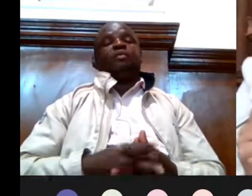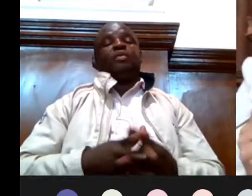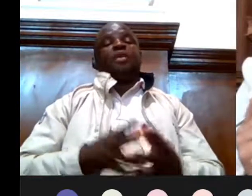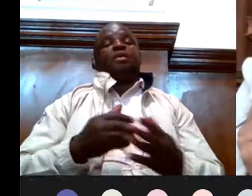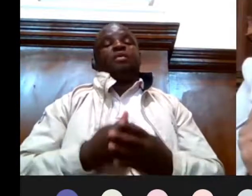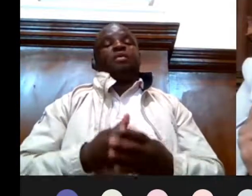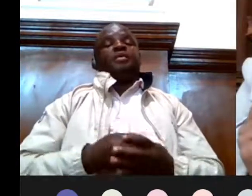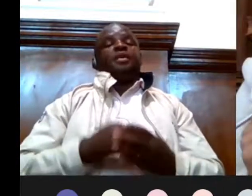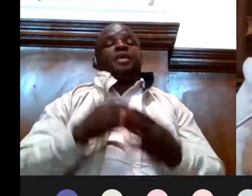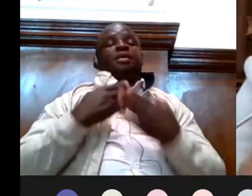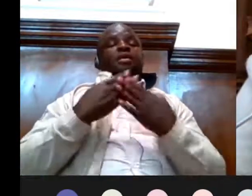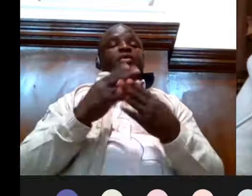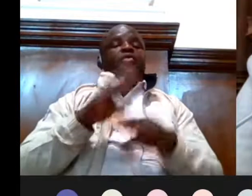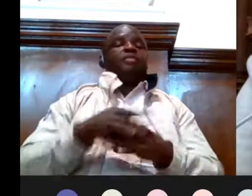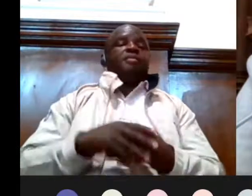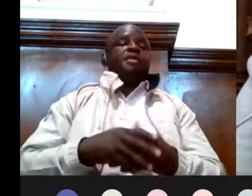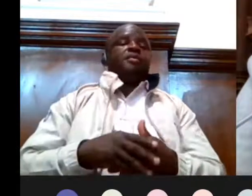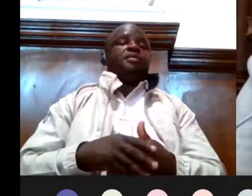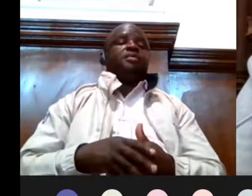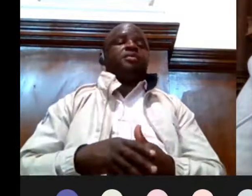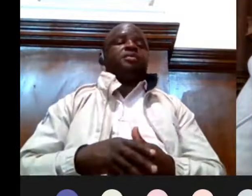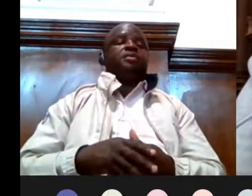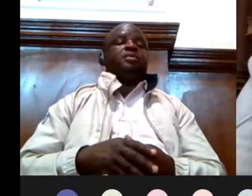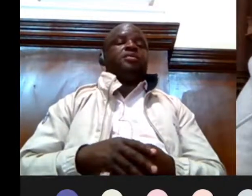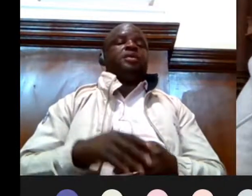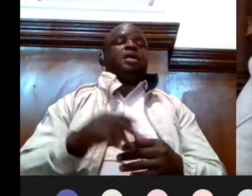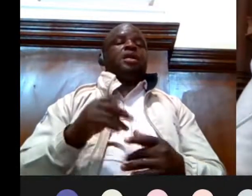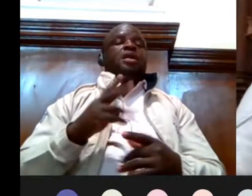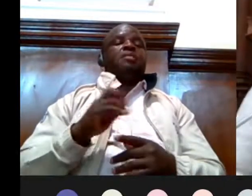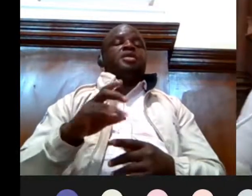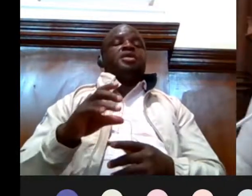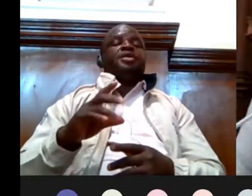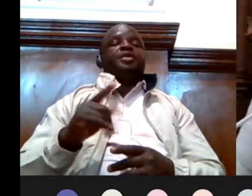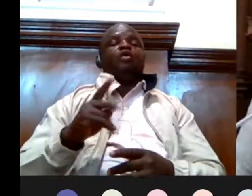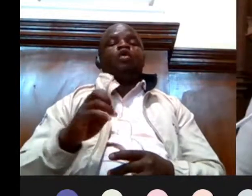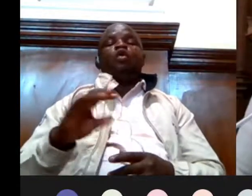Thank you, Honourable Kleinhans. Honourable Emmy Sikoloi.